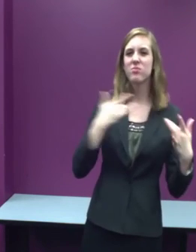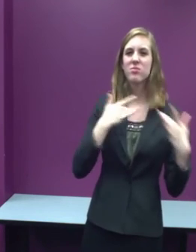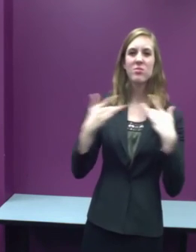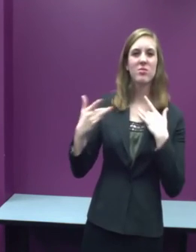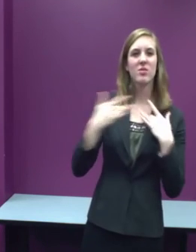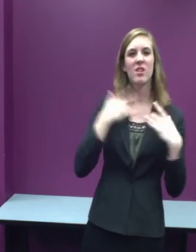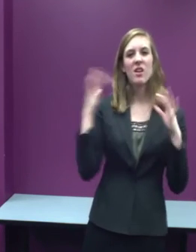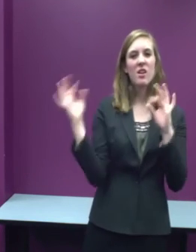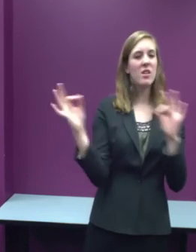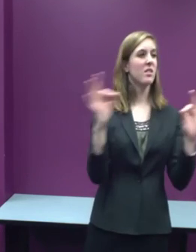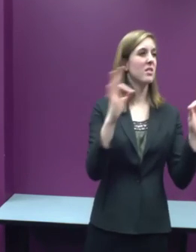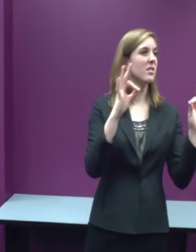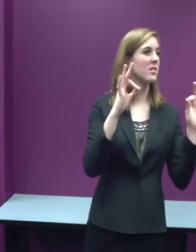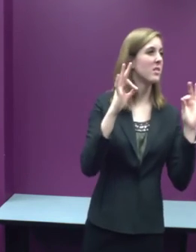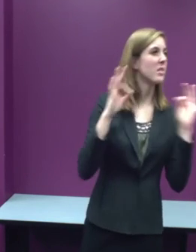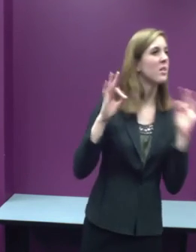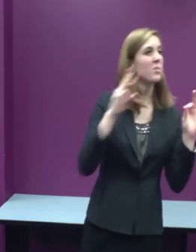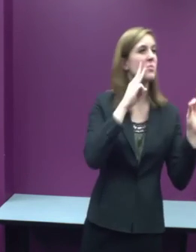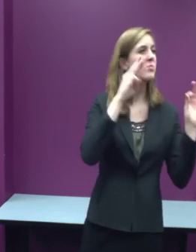in this immense ocean.